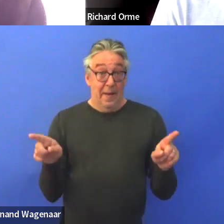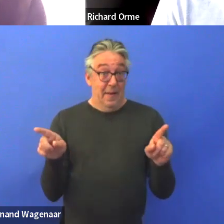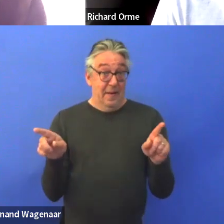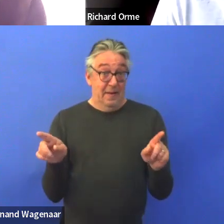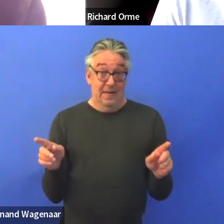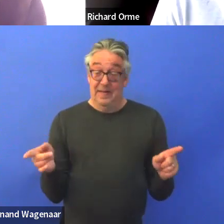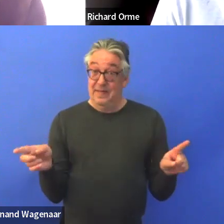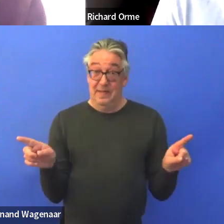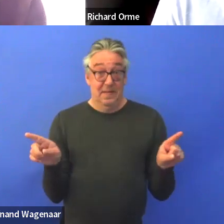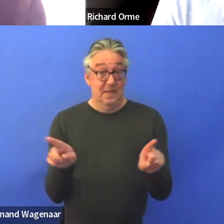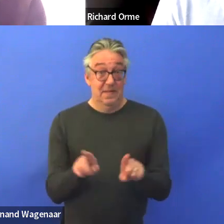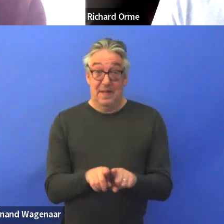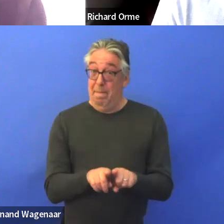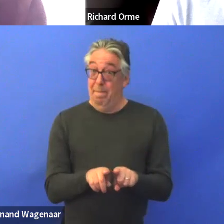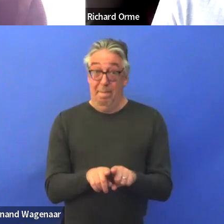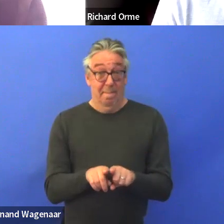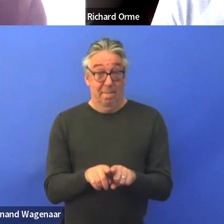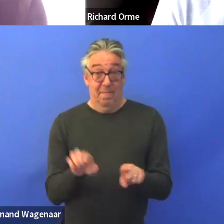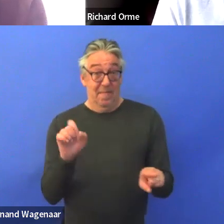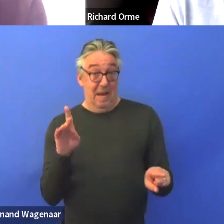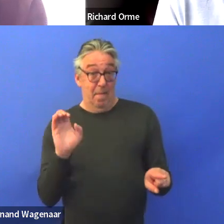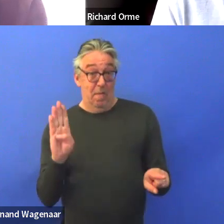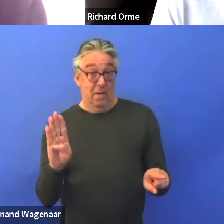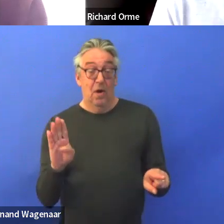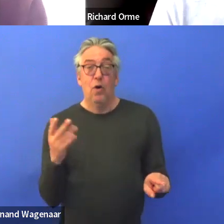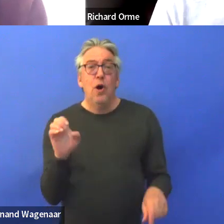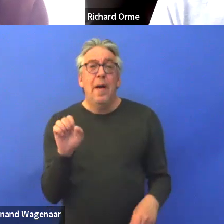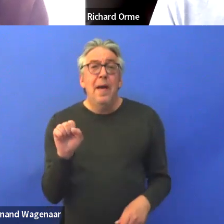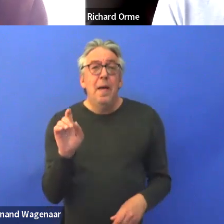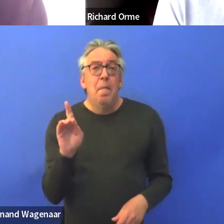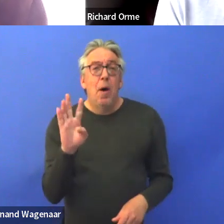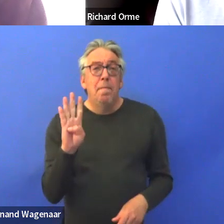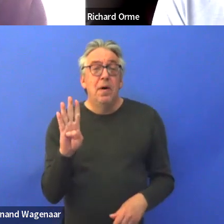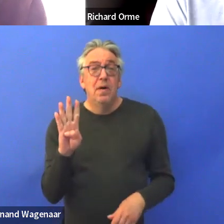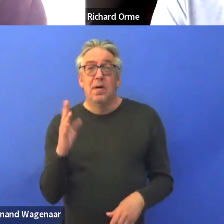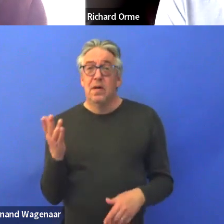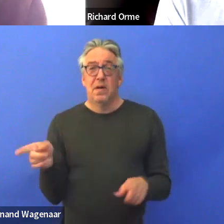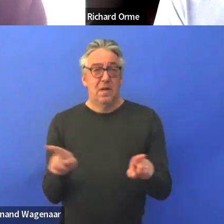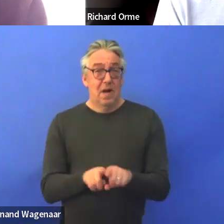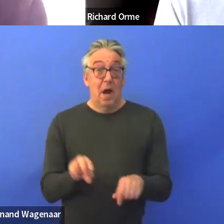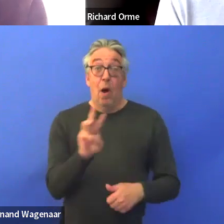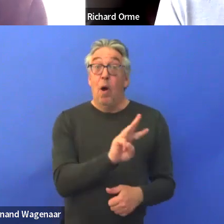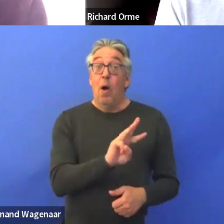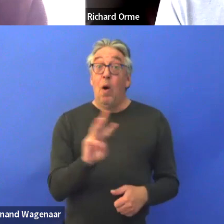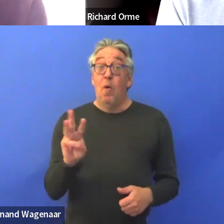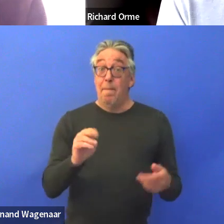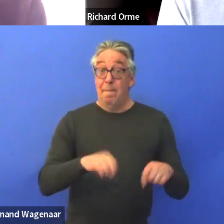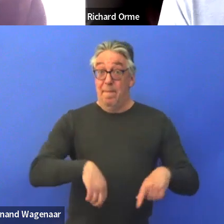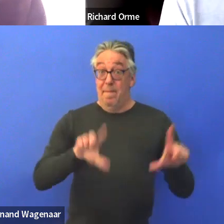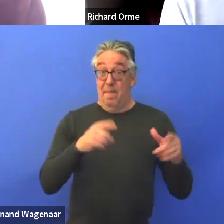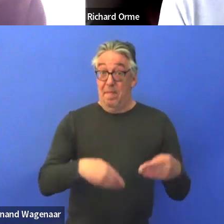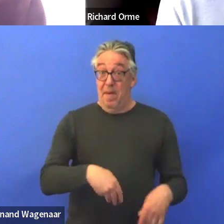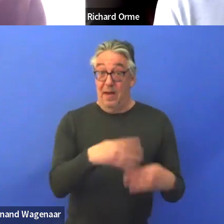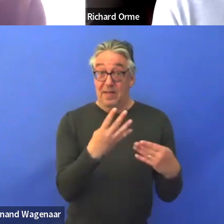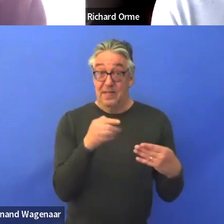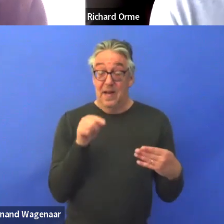come across into EPUB, because EPUB is at its very core like web pages within a